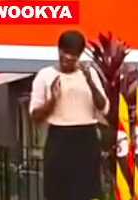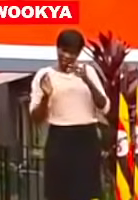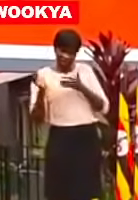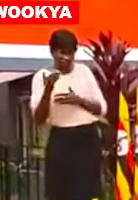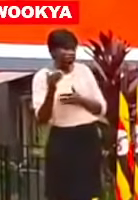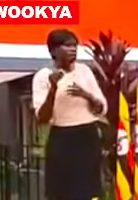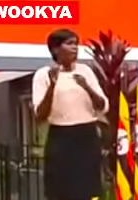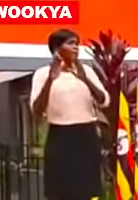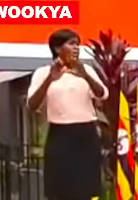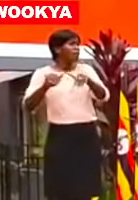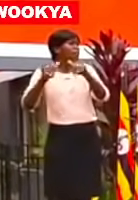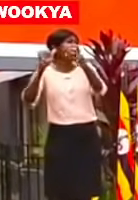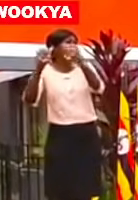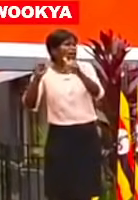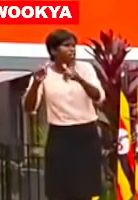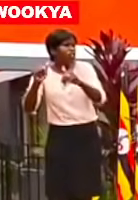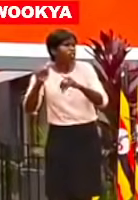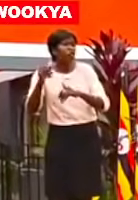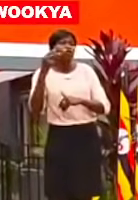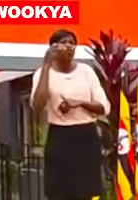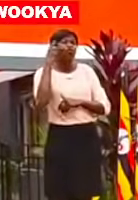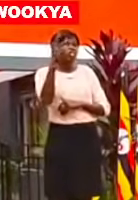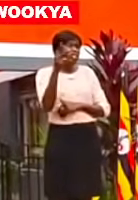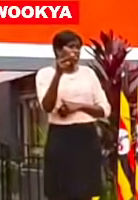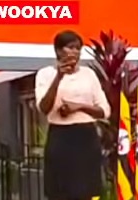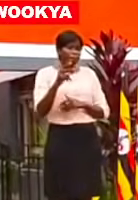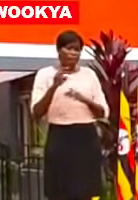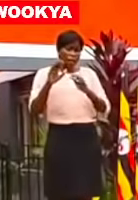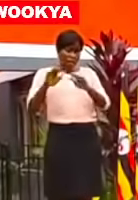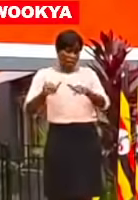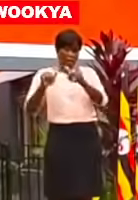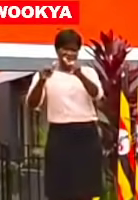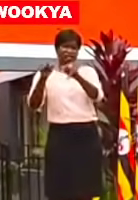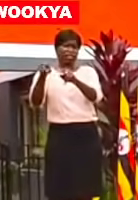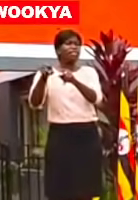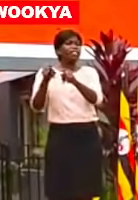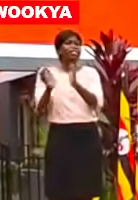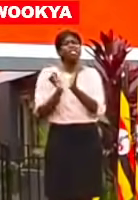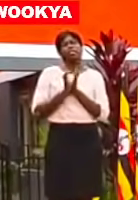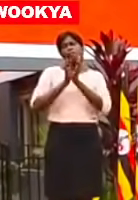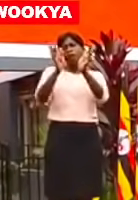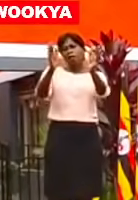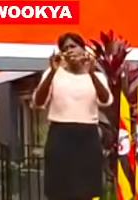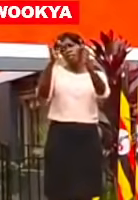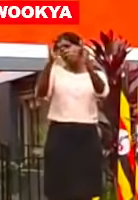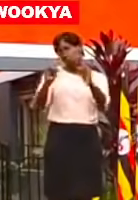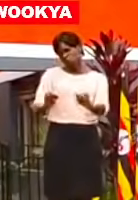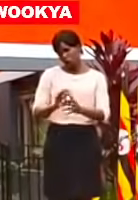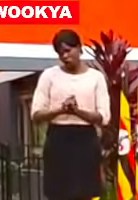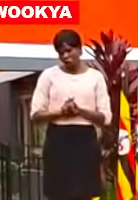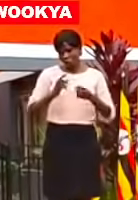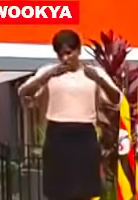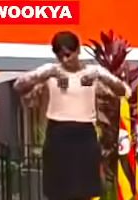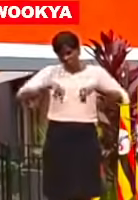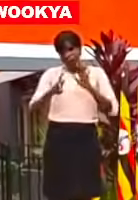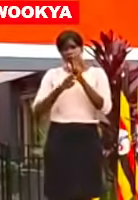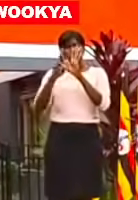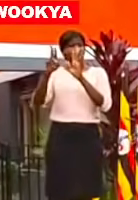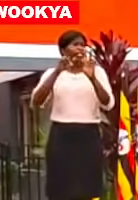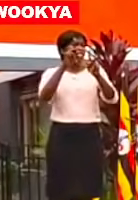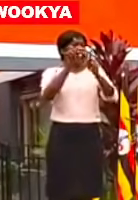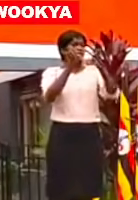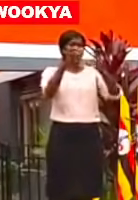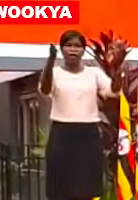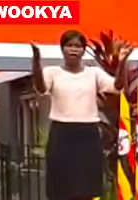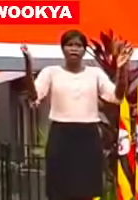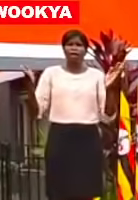Because you see, that Parliament is a public institution. We represent the people. And so it's important that